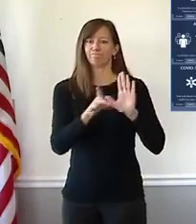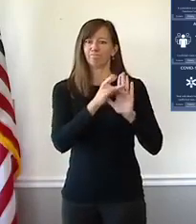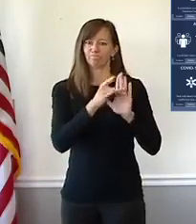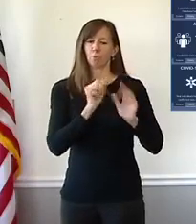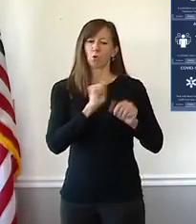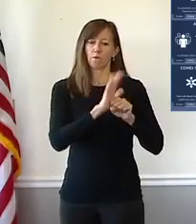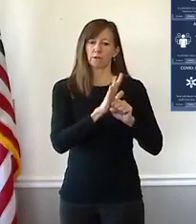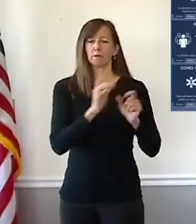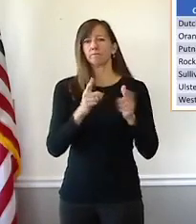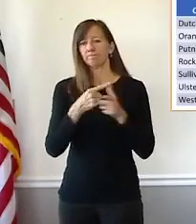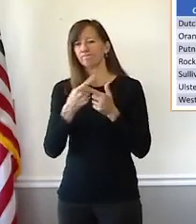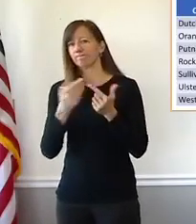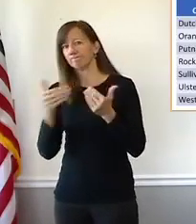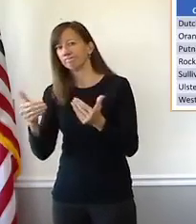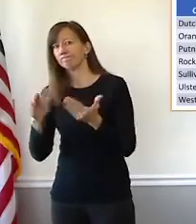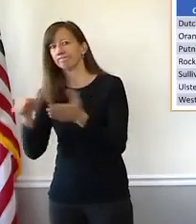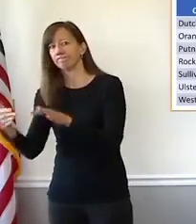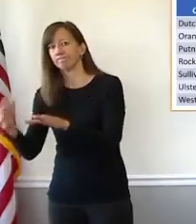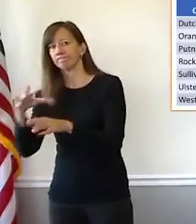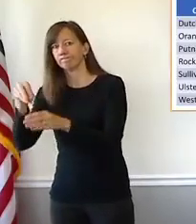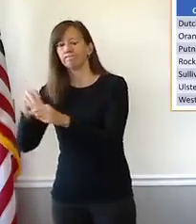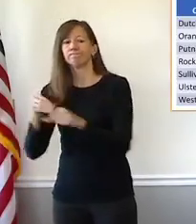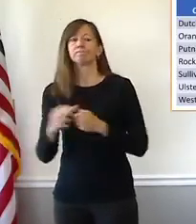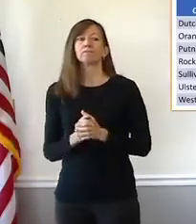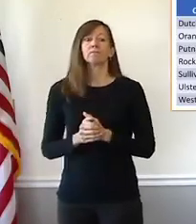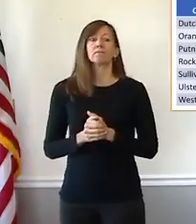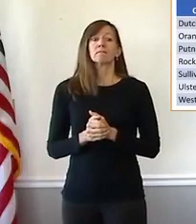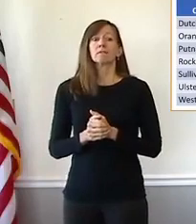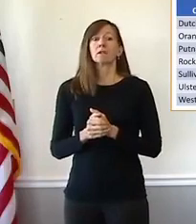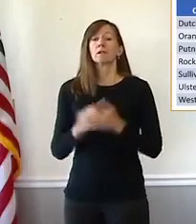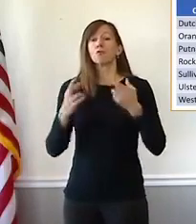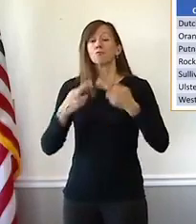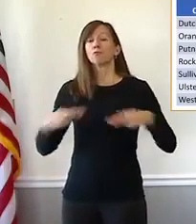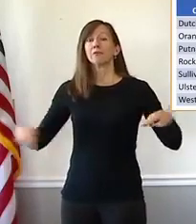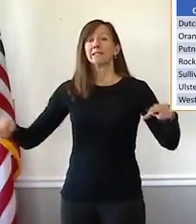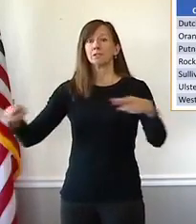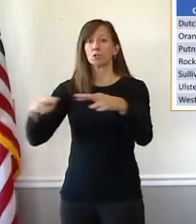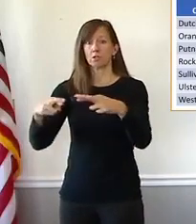transmission rate, which again is the total number of positive cases divided by